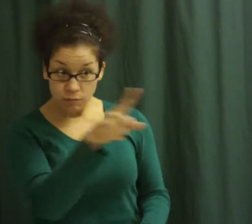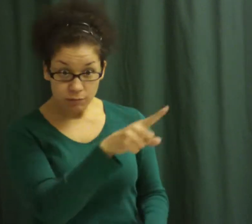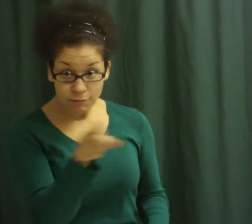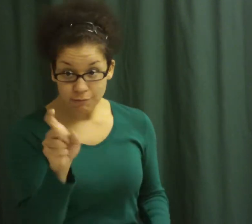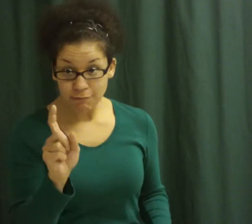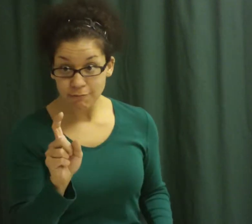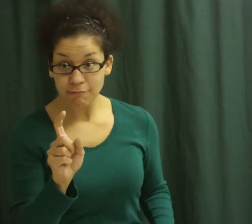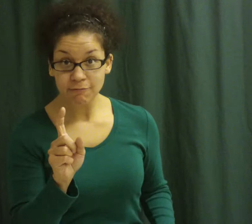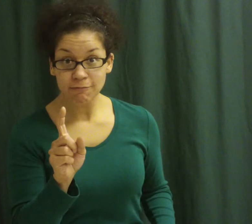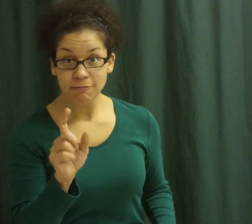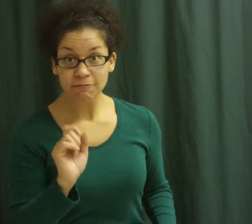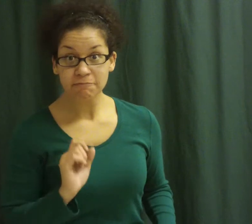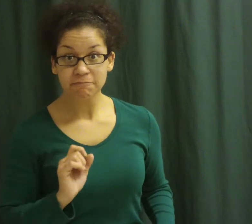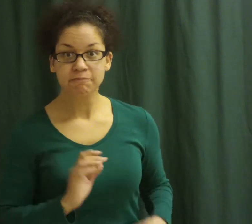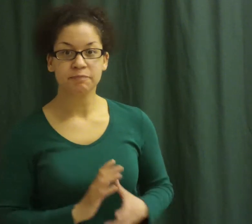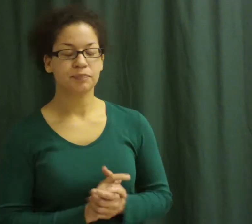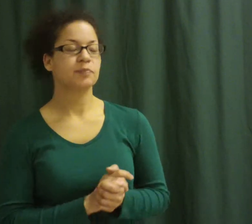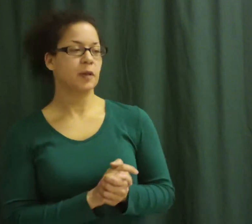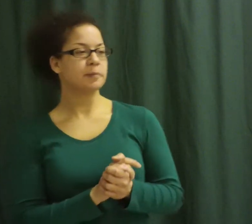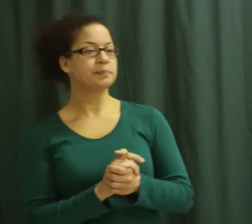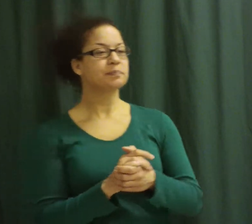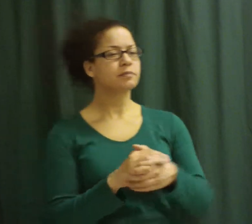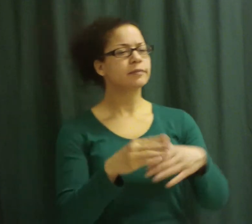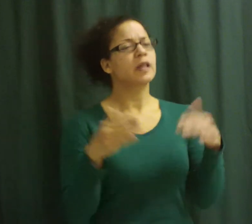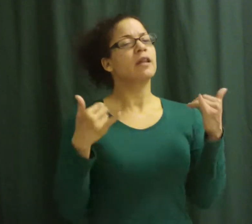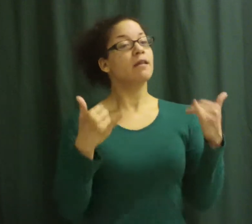Let's talk some more about stereotypes.